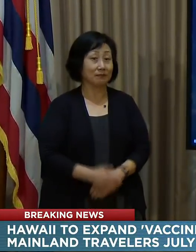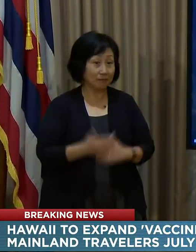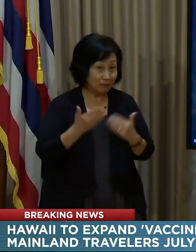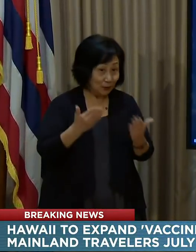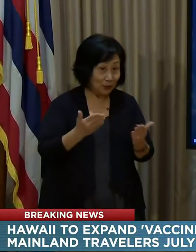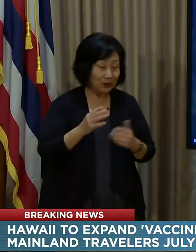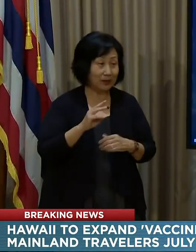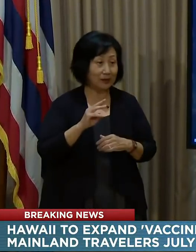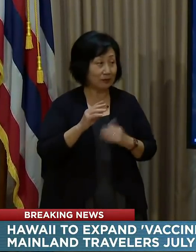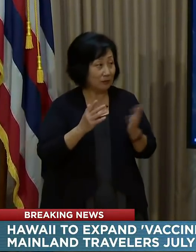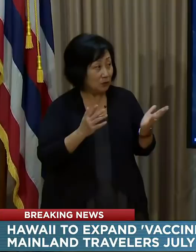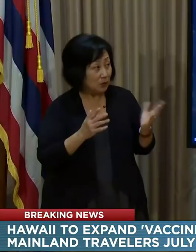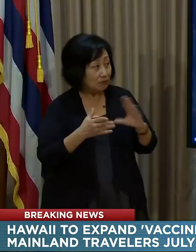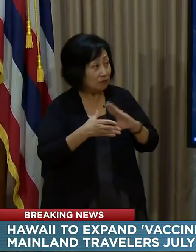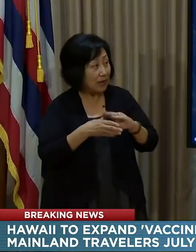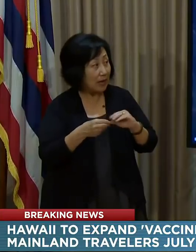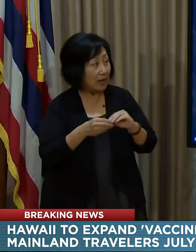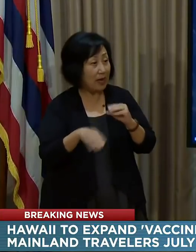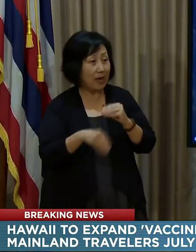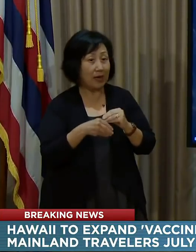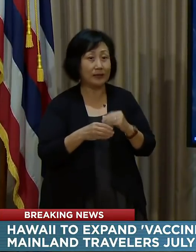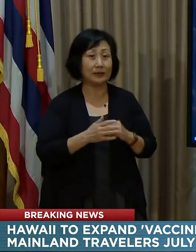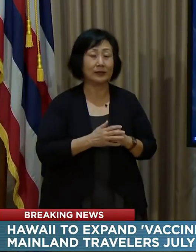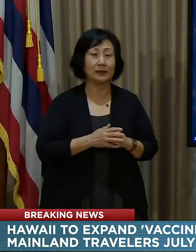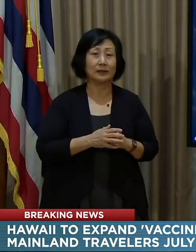ahead, Mayor, if you want to chime in.